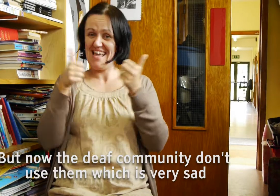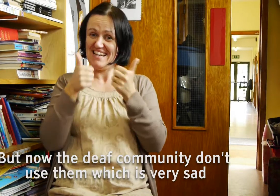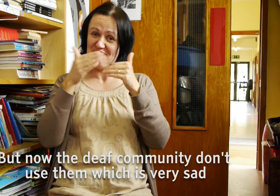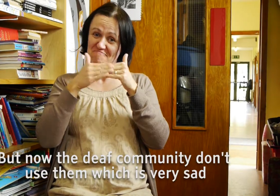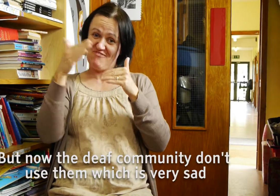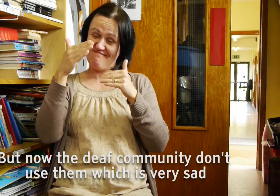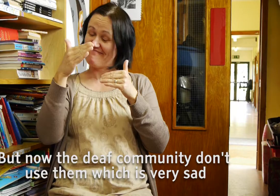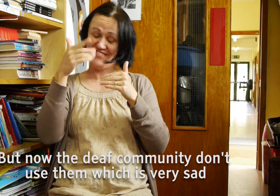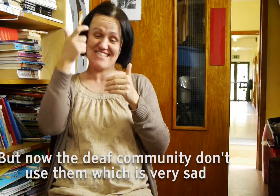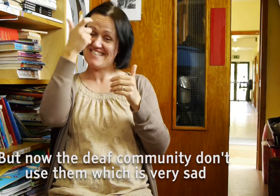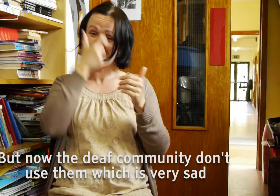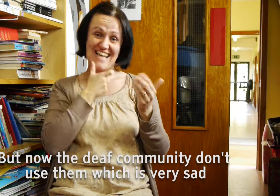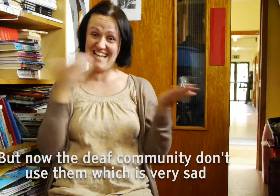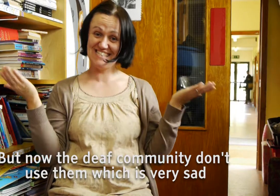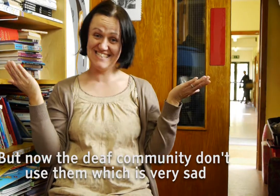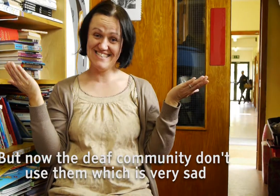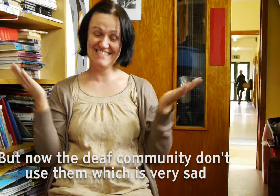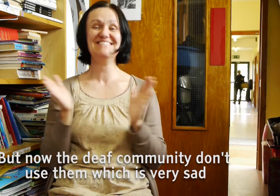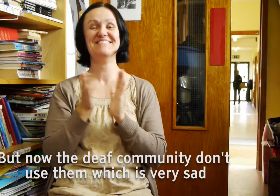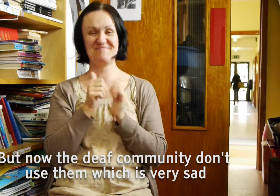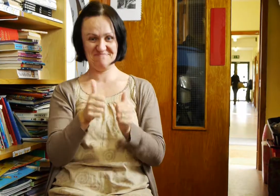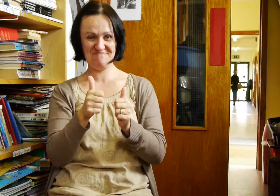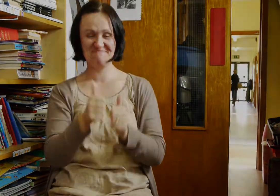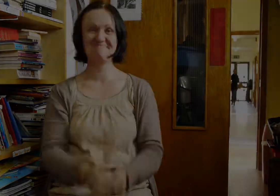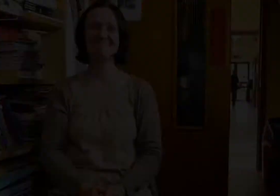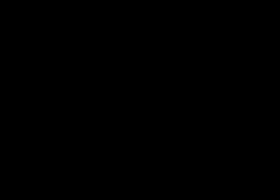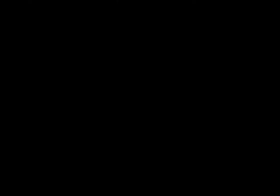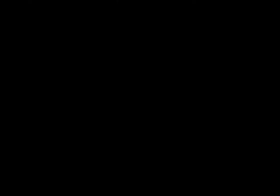don't use Minicoms anymore, which is very sad. But